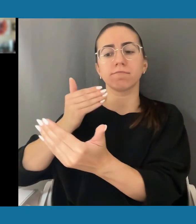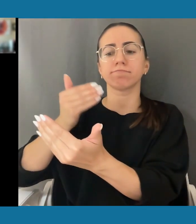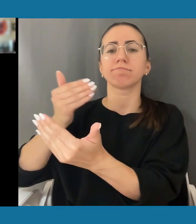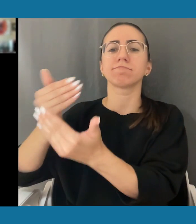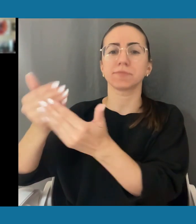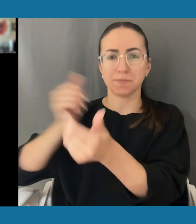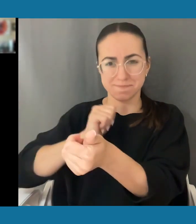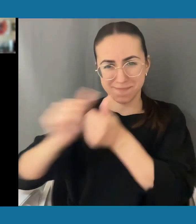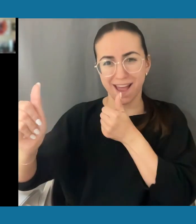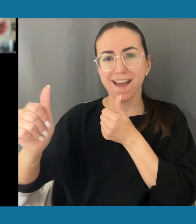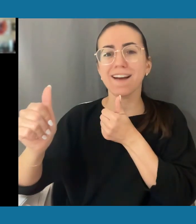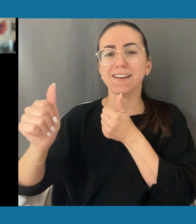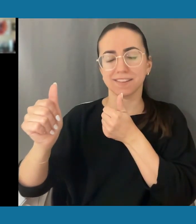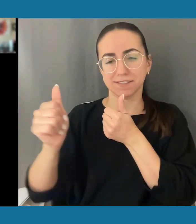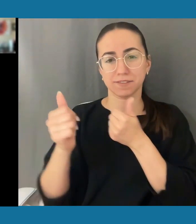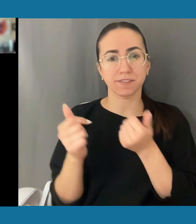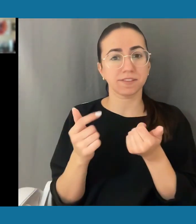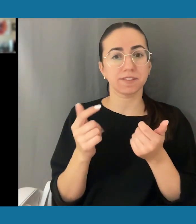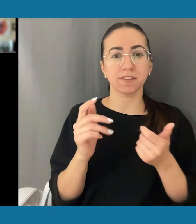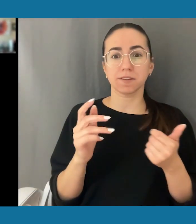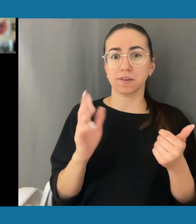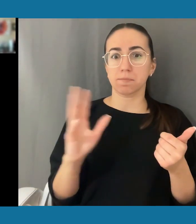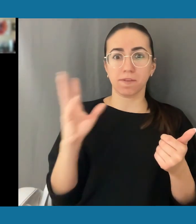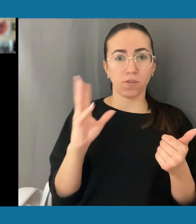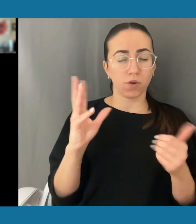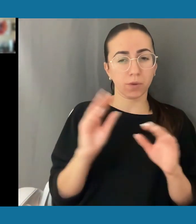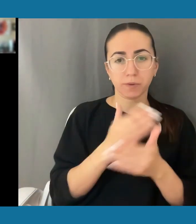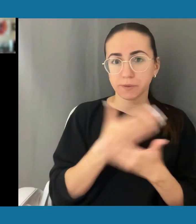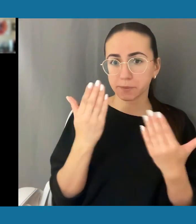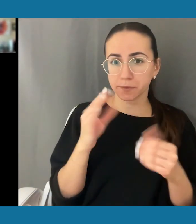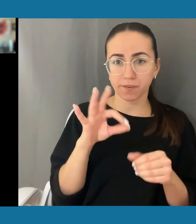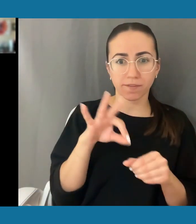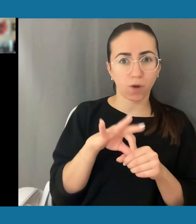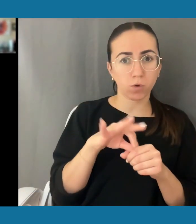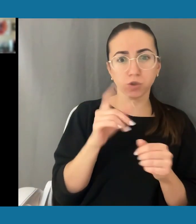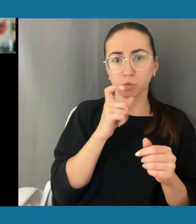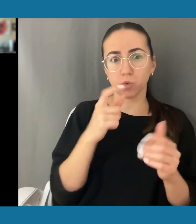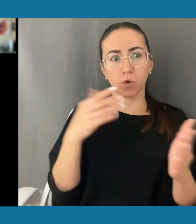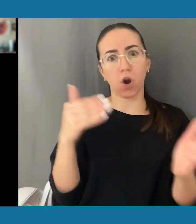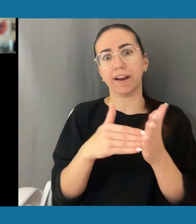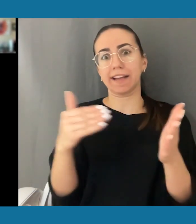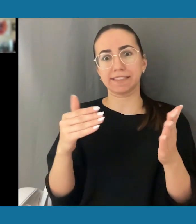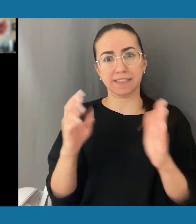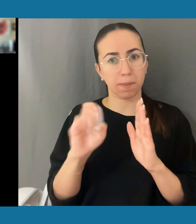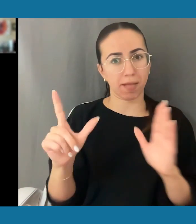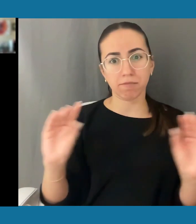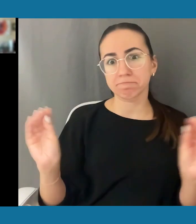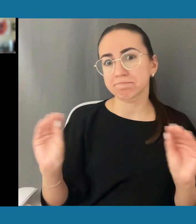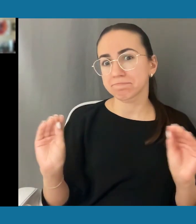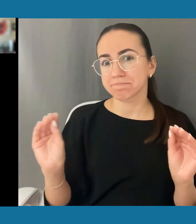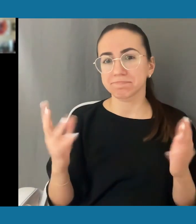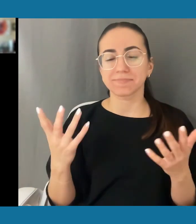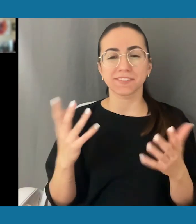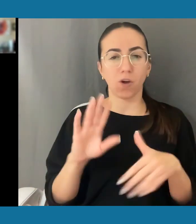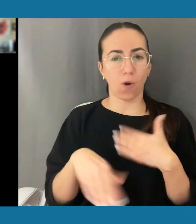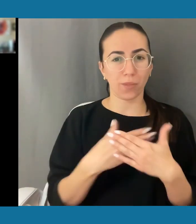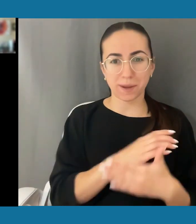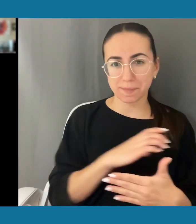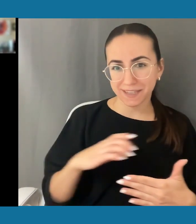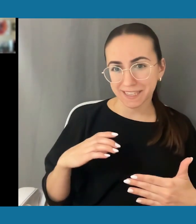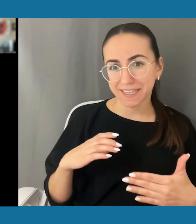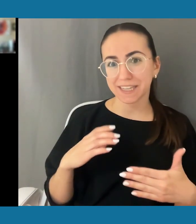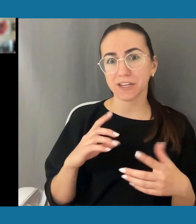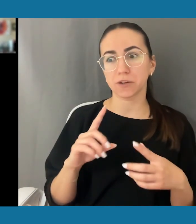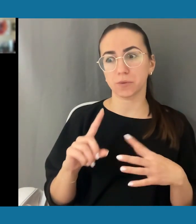single vote in opposition to the bill in all of its committees. When it hit the floor in both chambers, it was voted